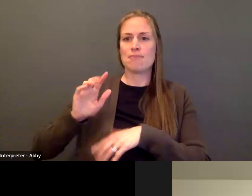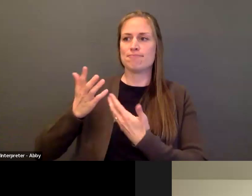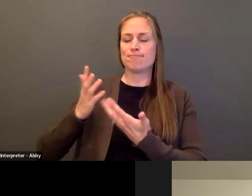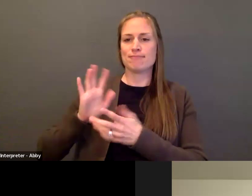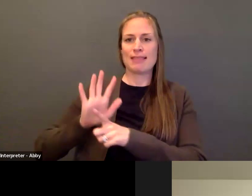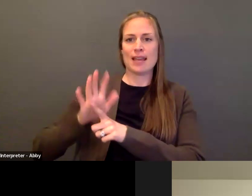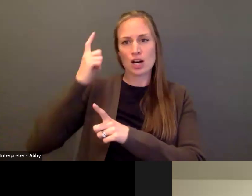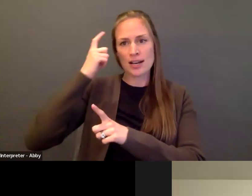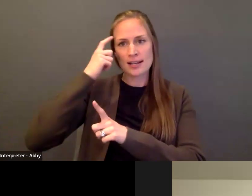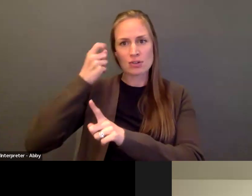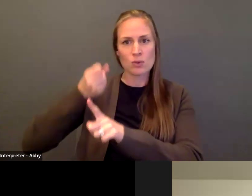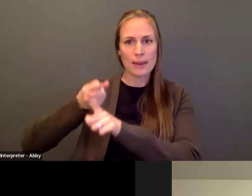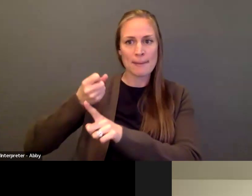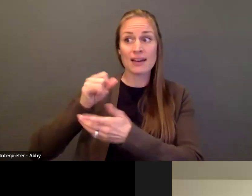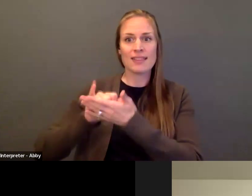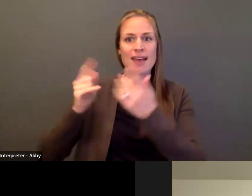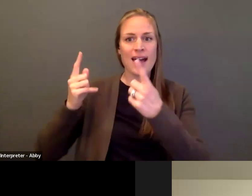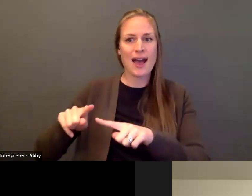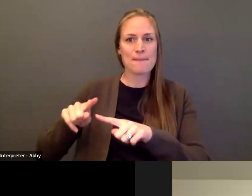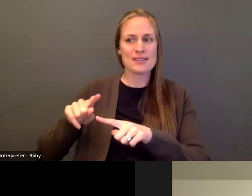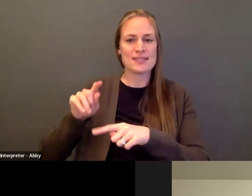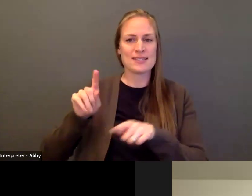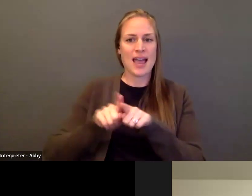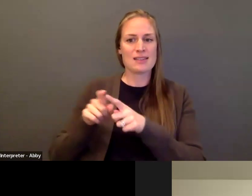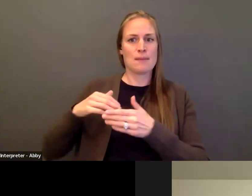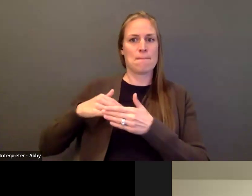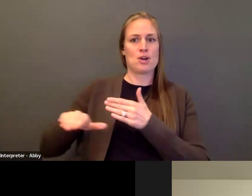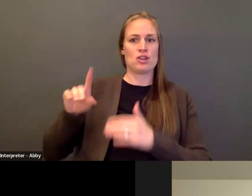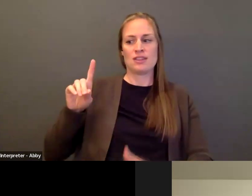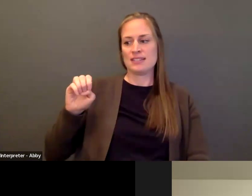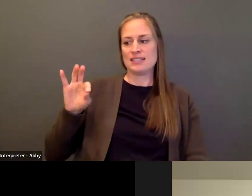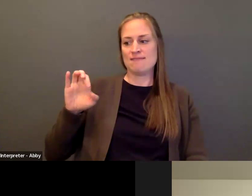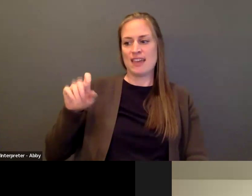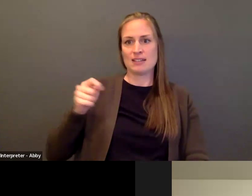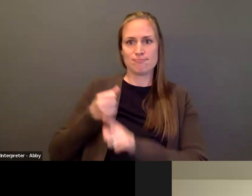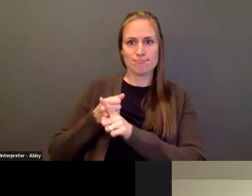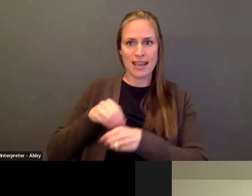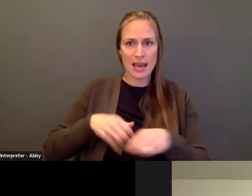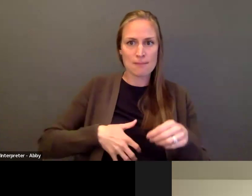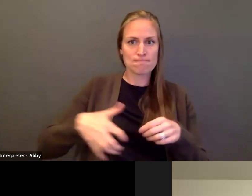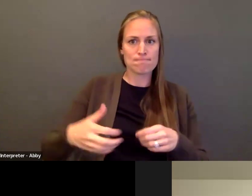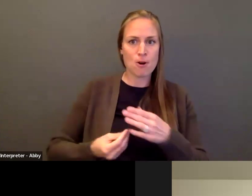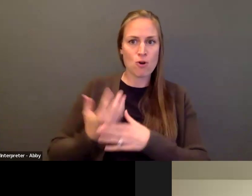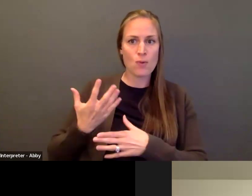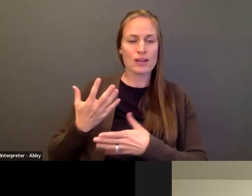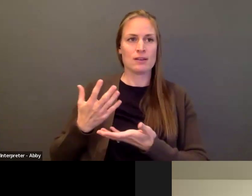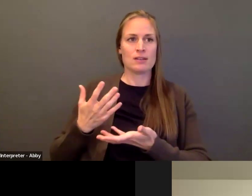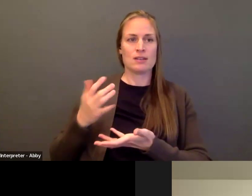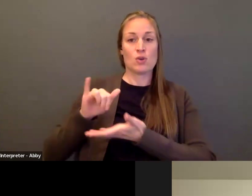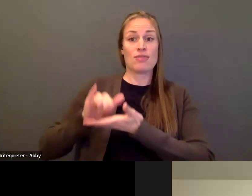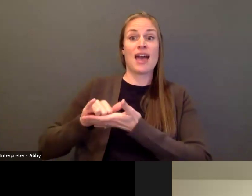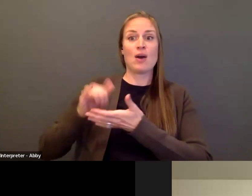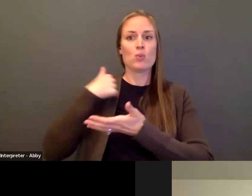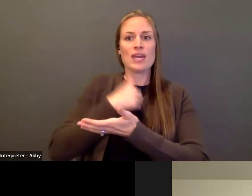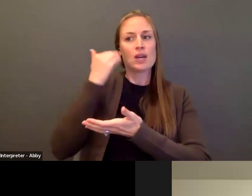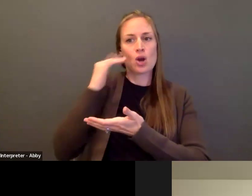that qualifies for developmental disabilities. That population alone, we know, makes up a lot of prison population, right?